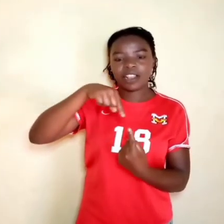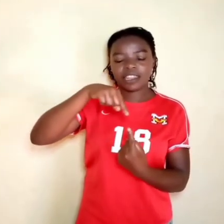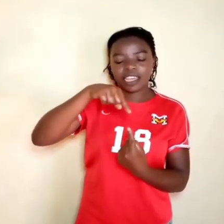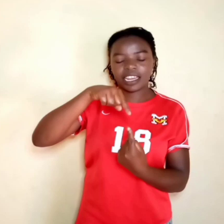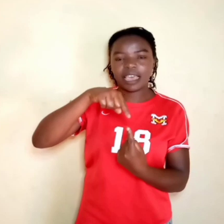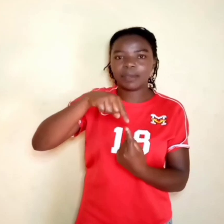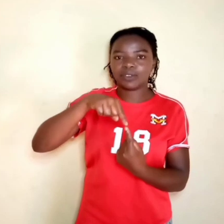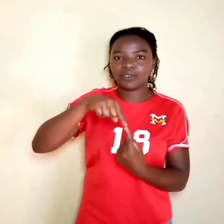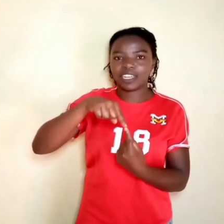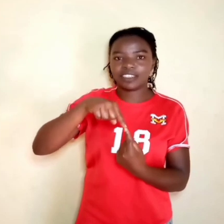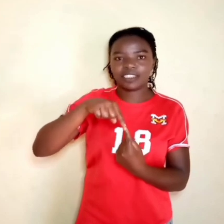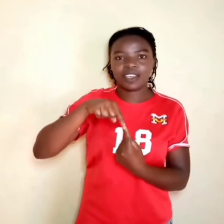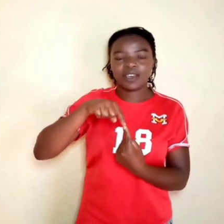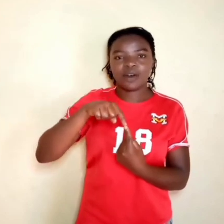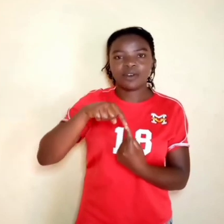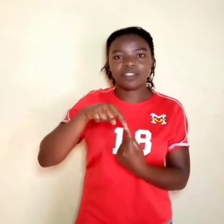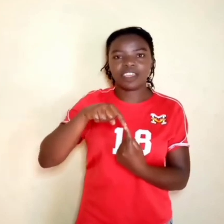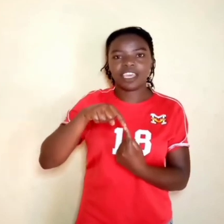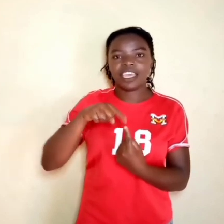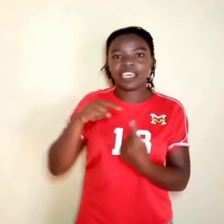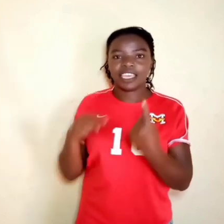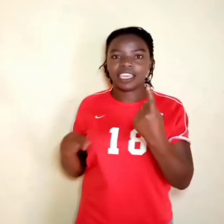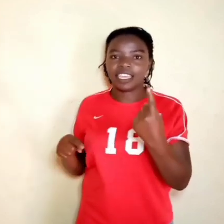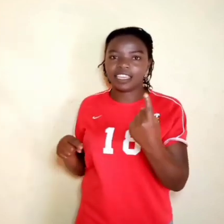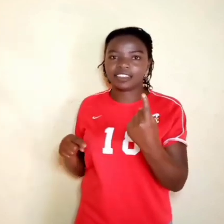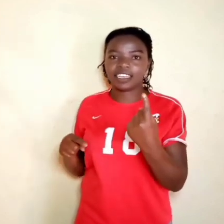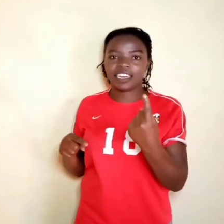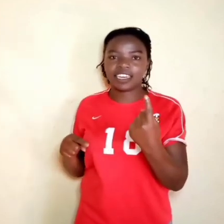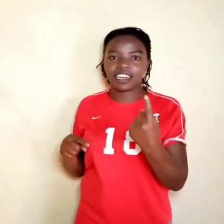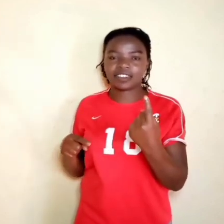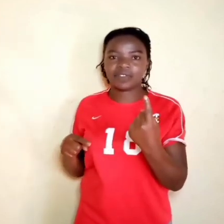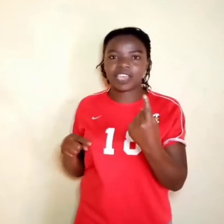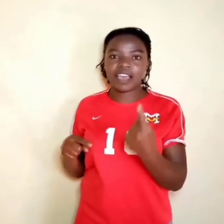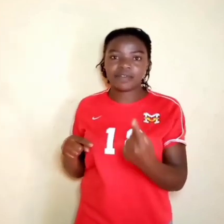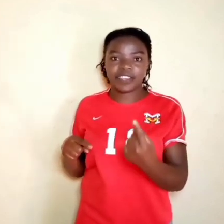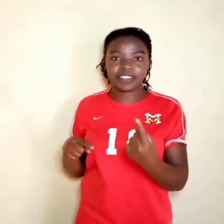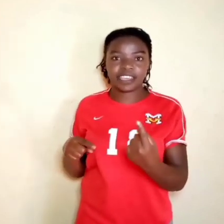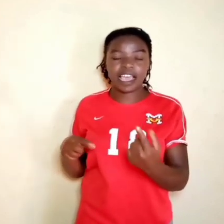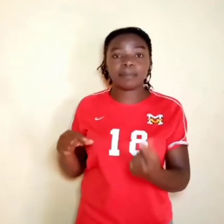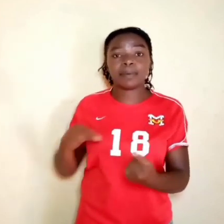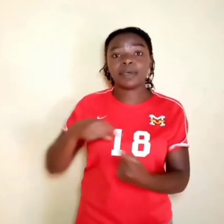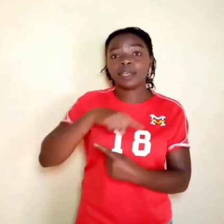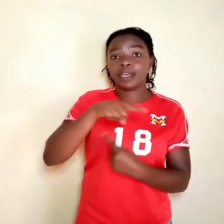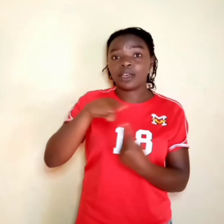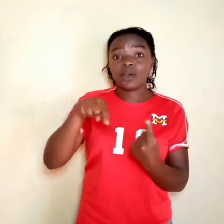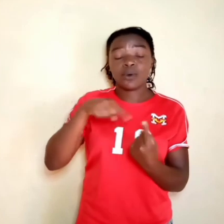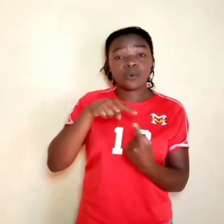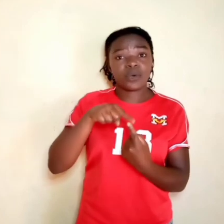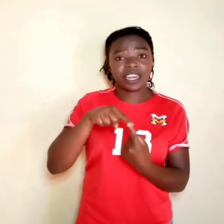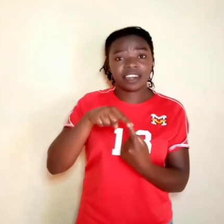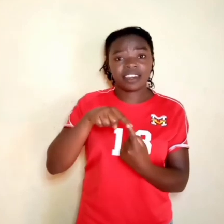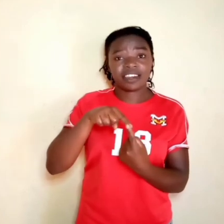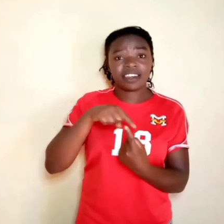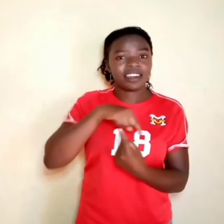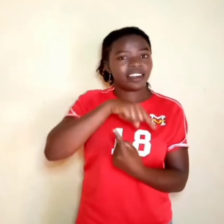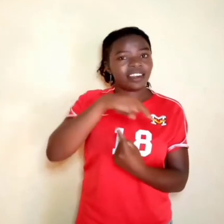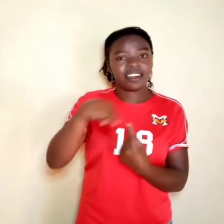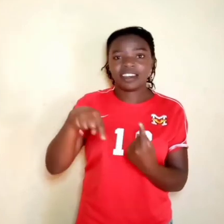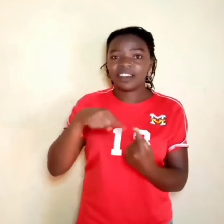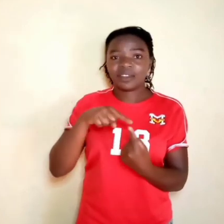then coming to rest on the extended index finger facing up. When.